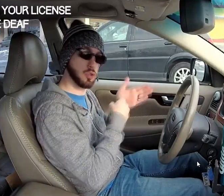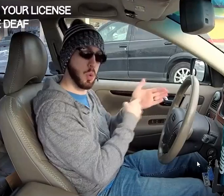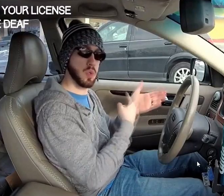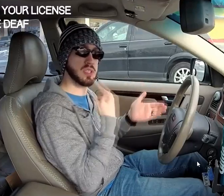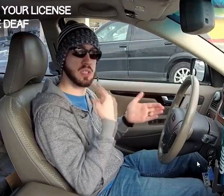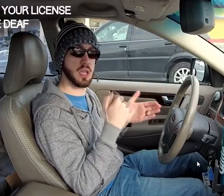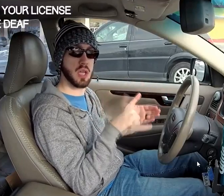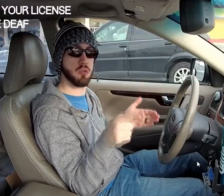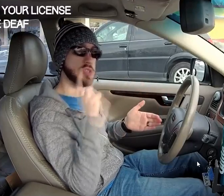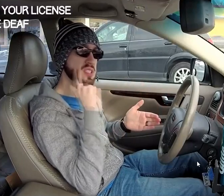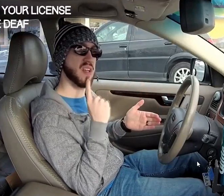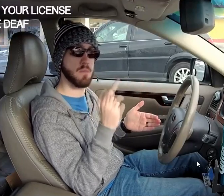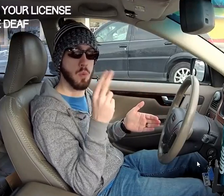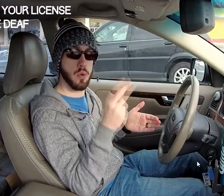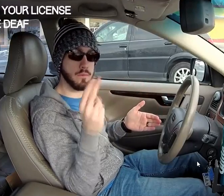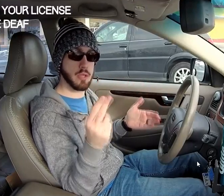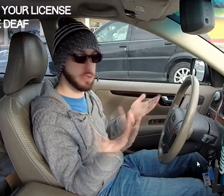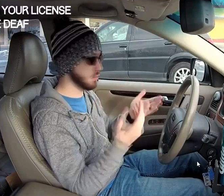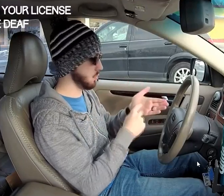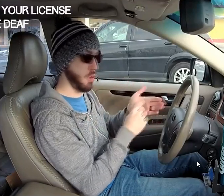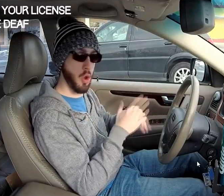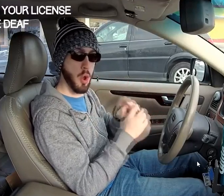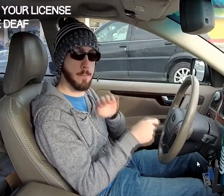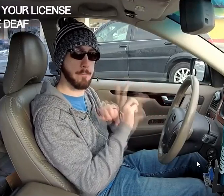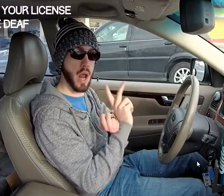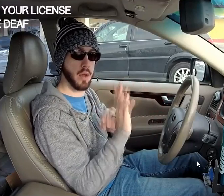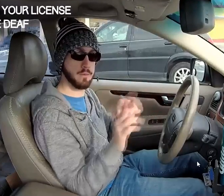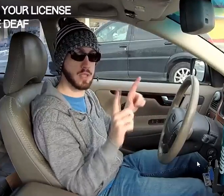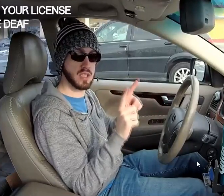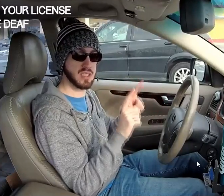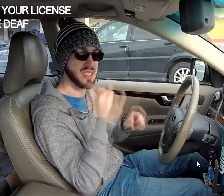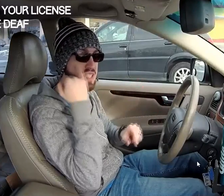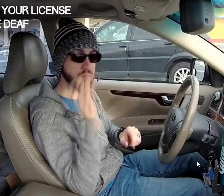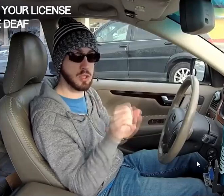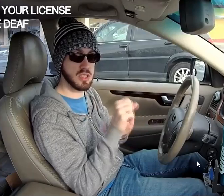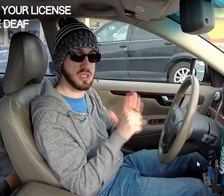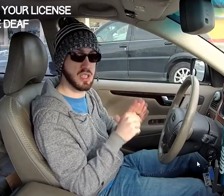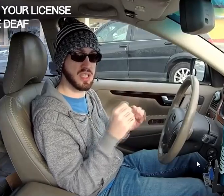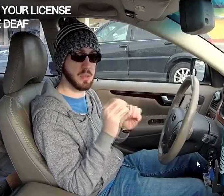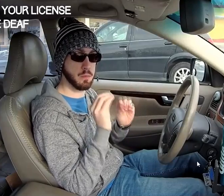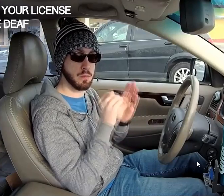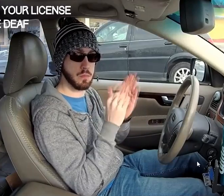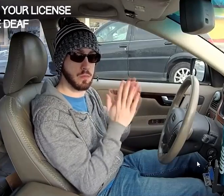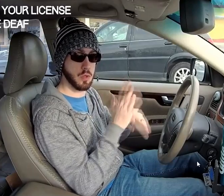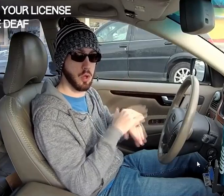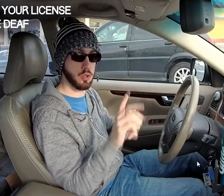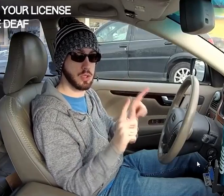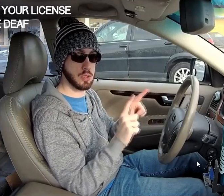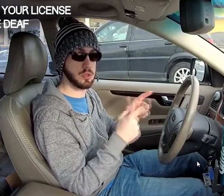so normally on your license it should put that you're deaf or hard of hearing. It should have it on the back of it. If your state has that